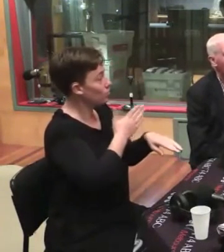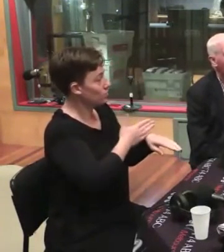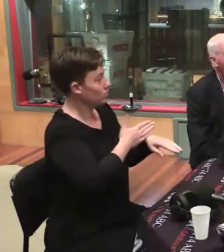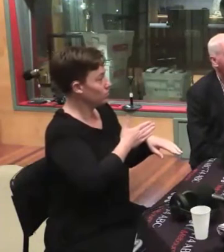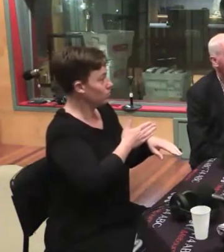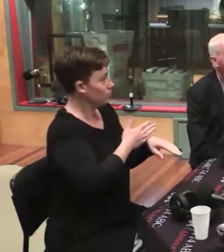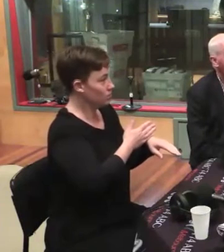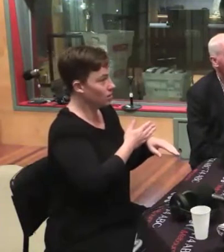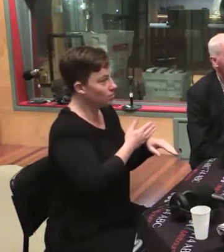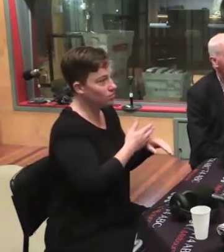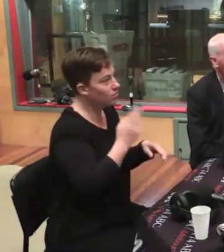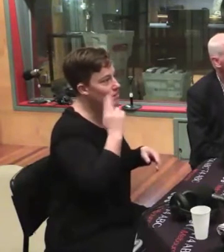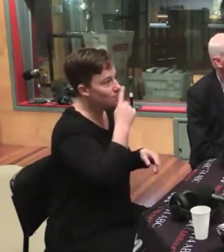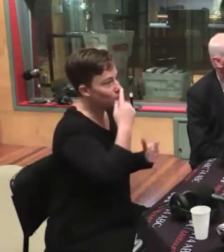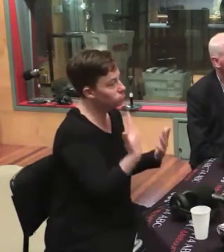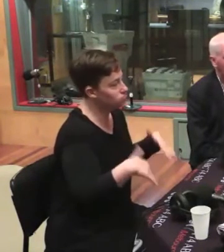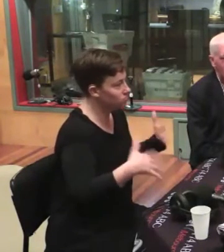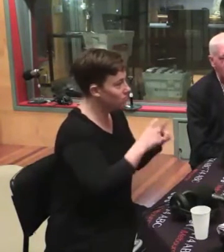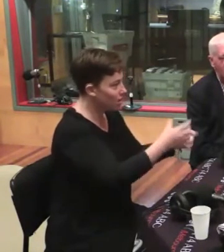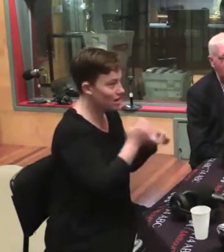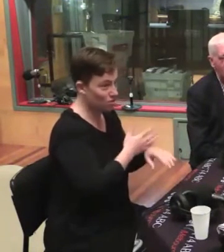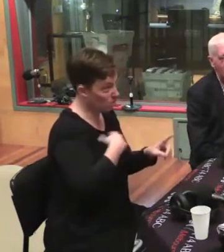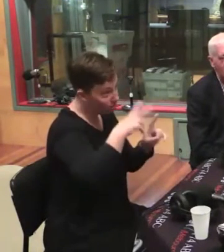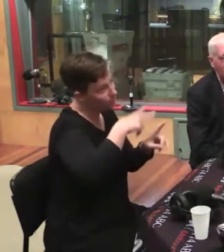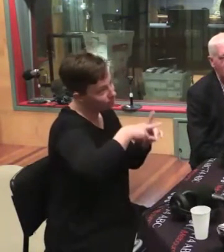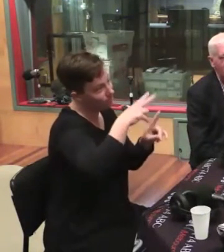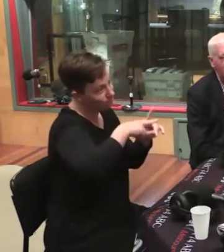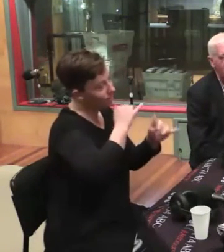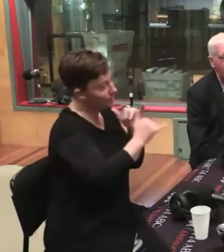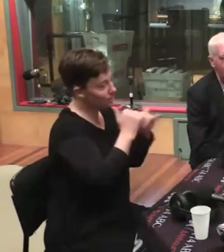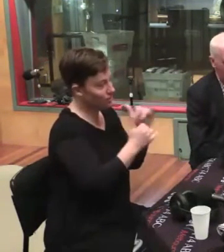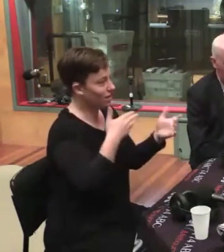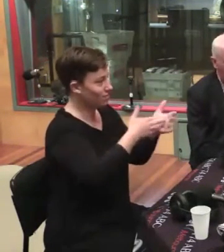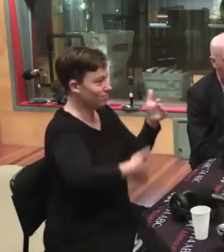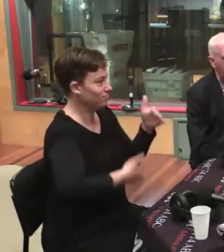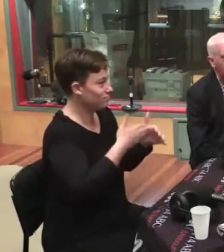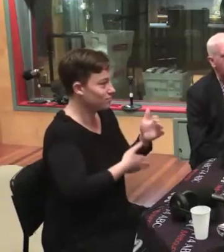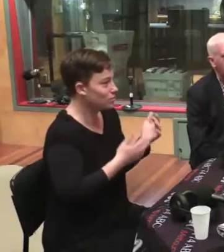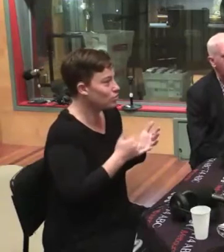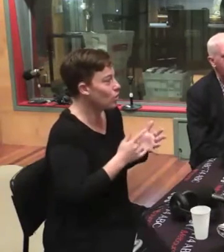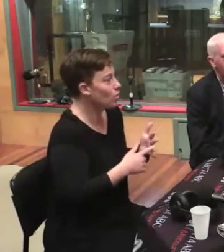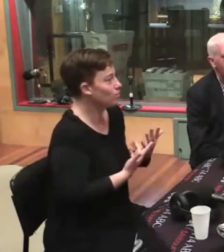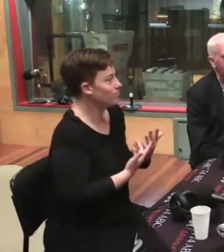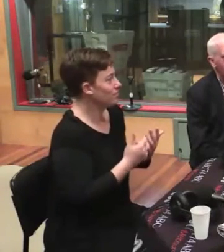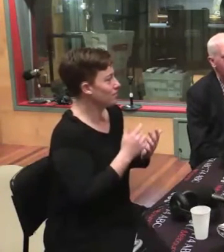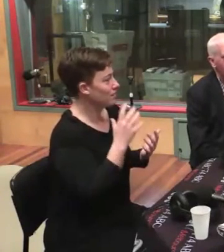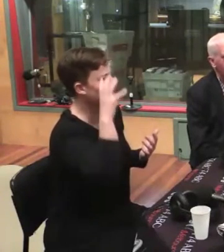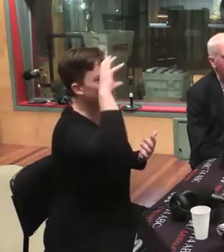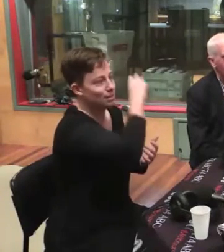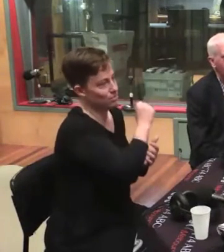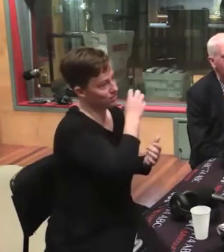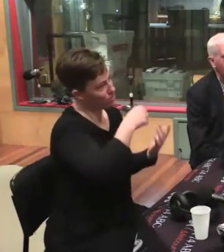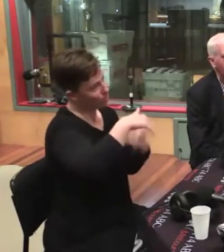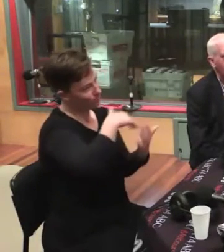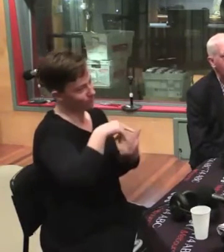when you talk about looking for work, Graham, and I think that's a huge barrier for deaf people. Mm. We often, you know, make many, many